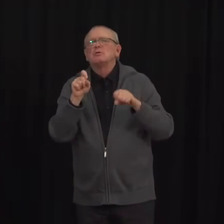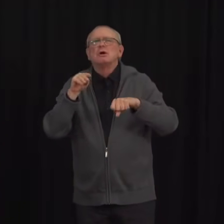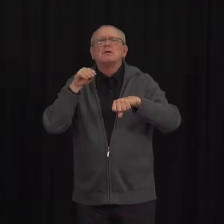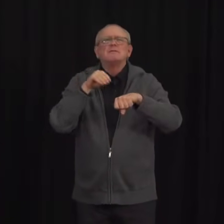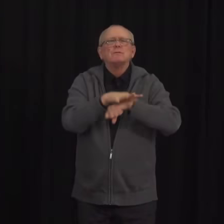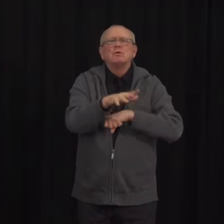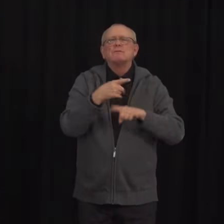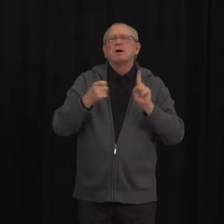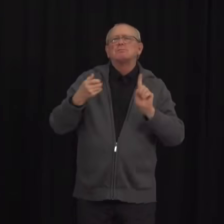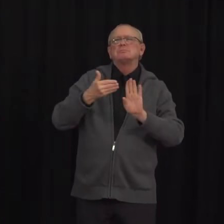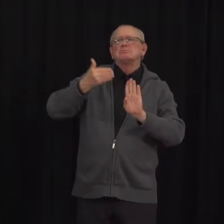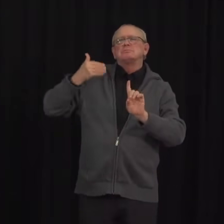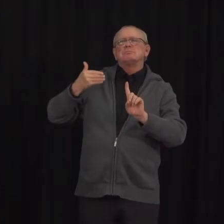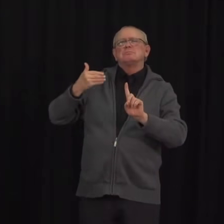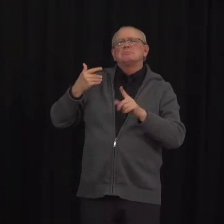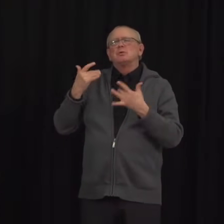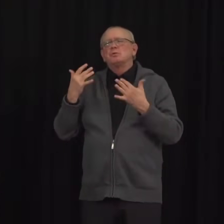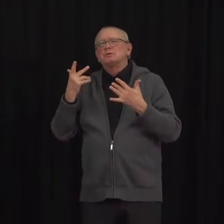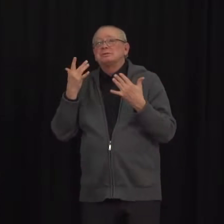have.